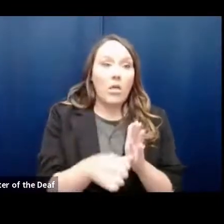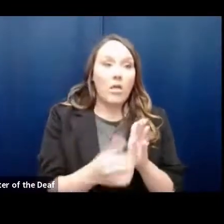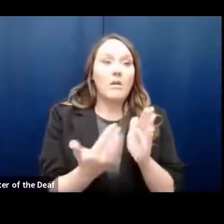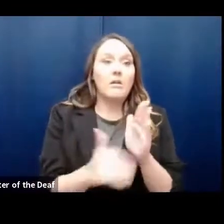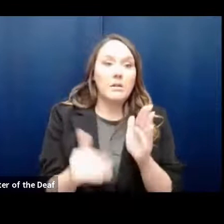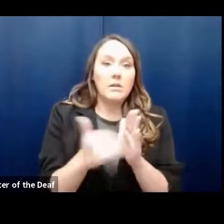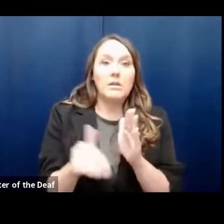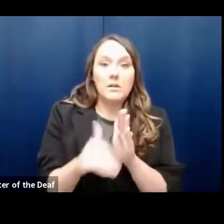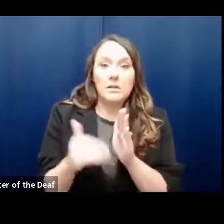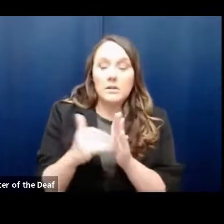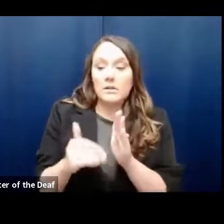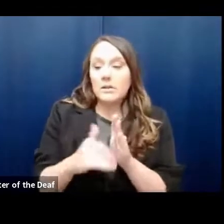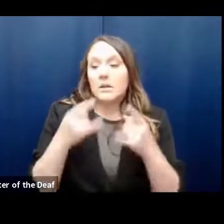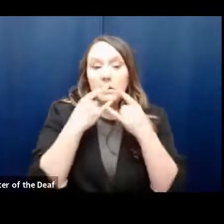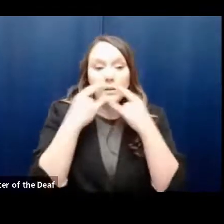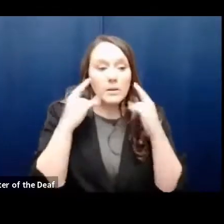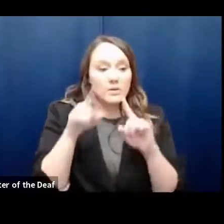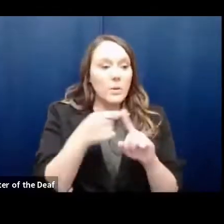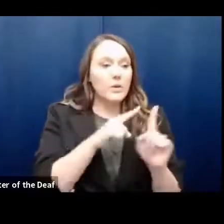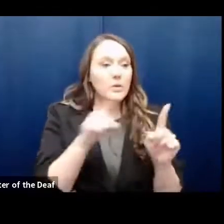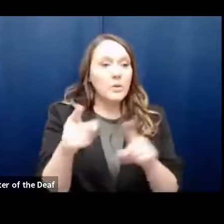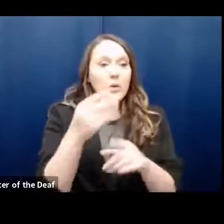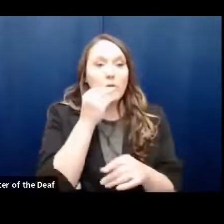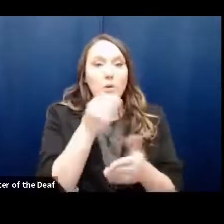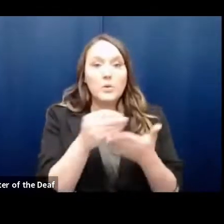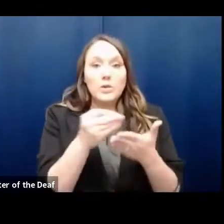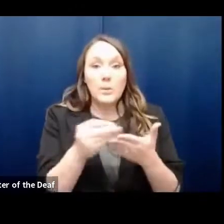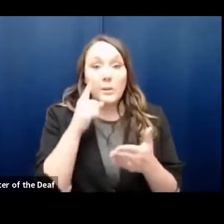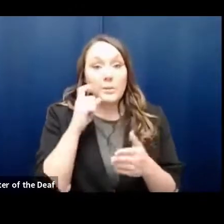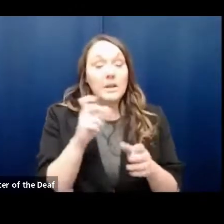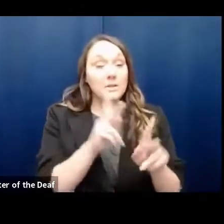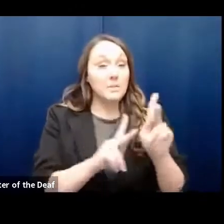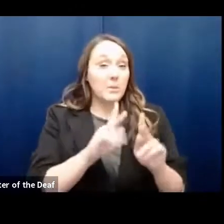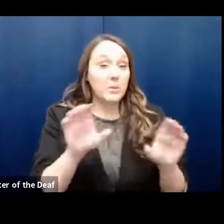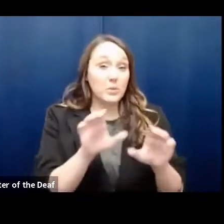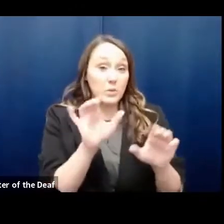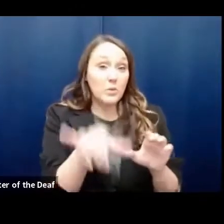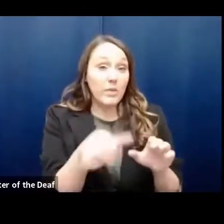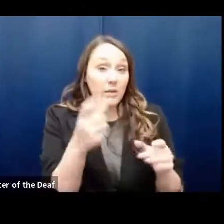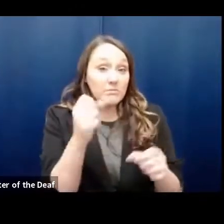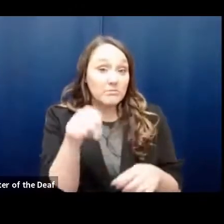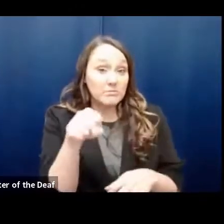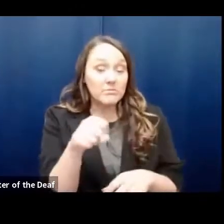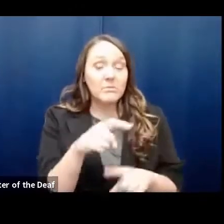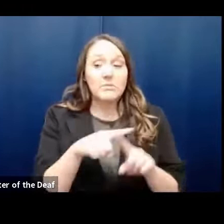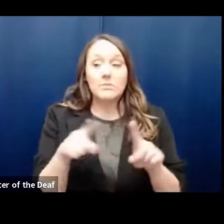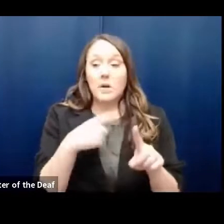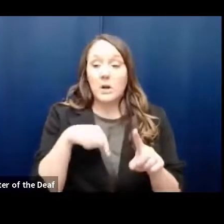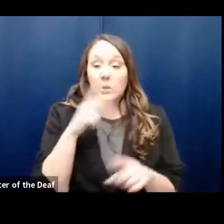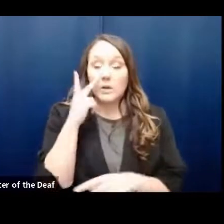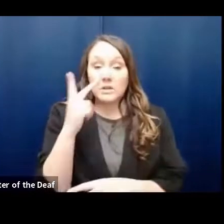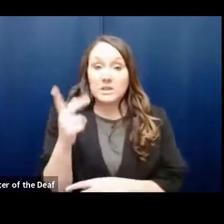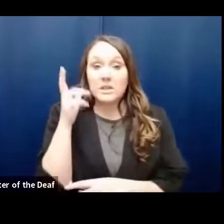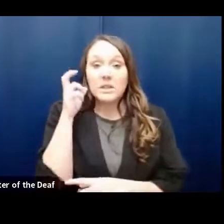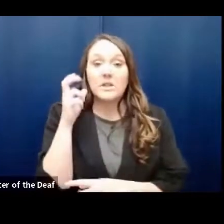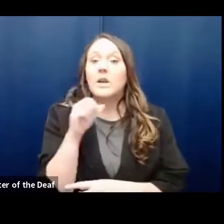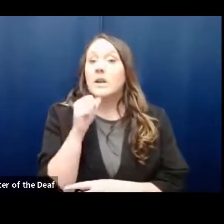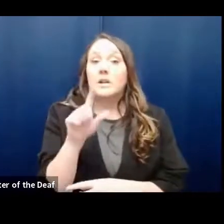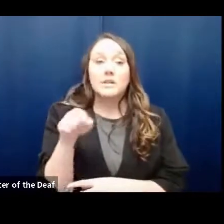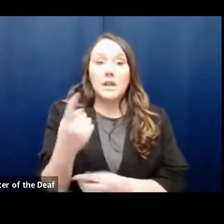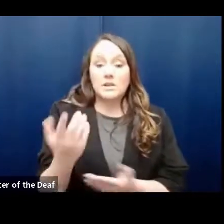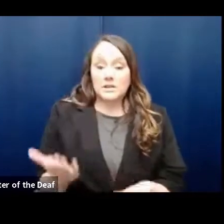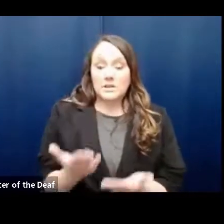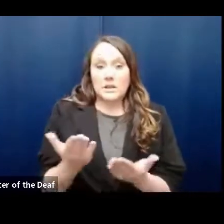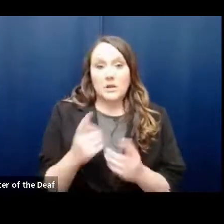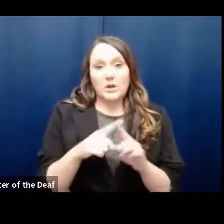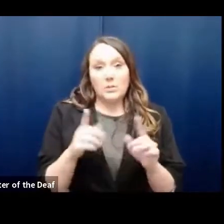store or those types of things, because people are doing that. What we are seeing and what we're hearing, and that's not just here,